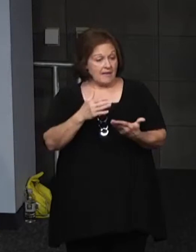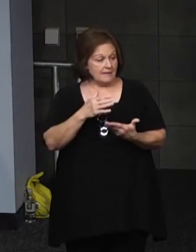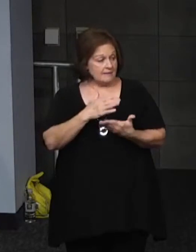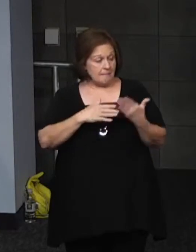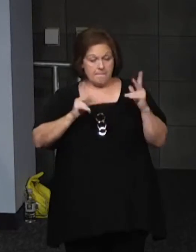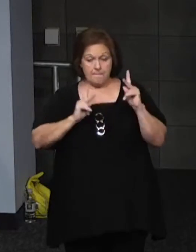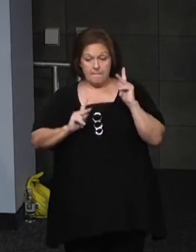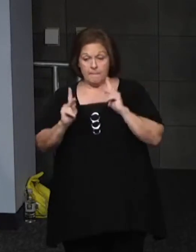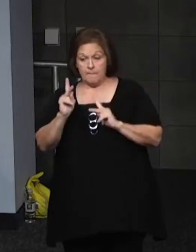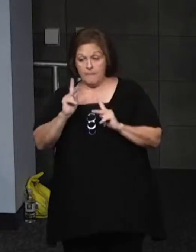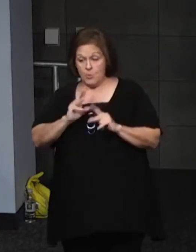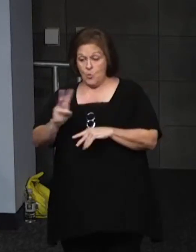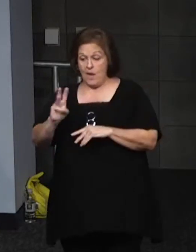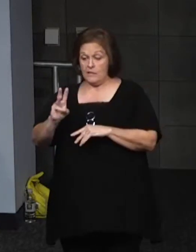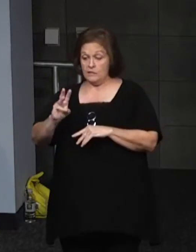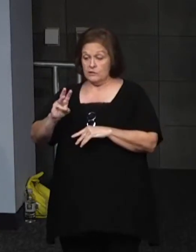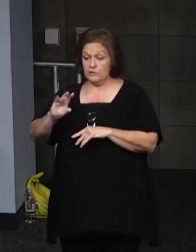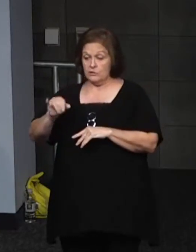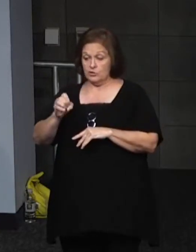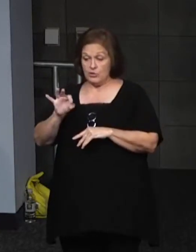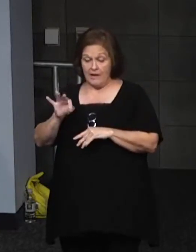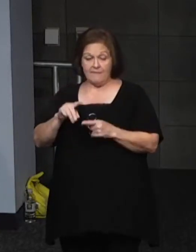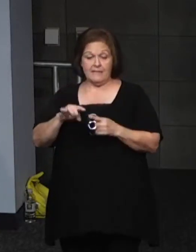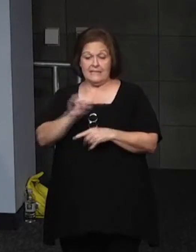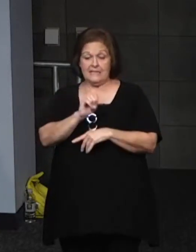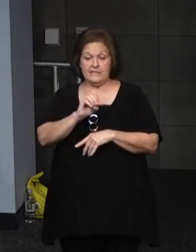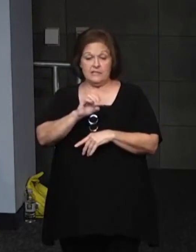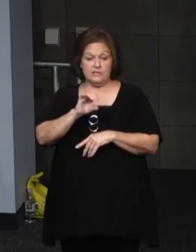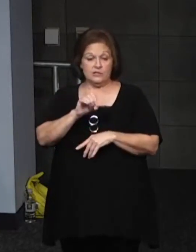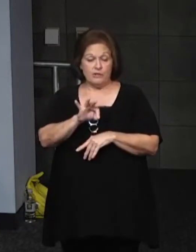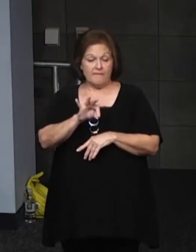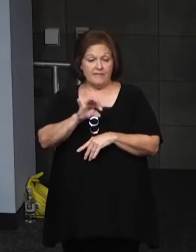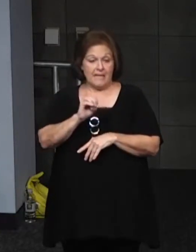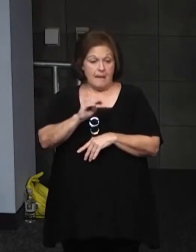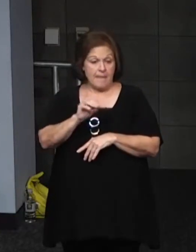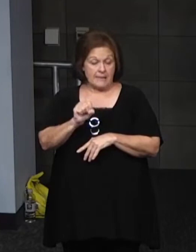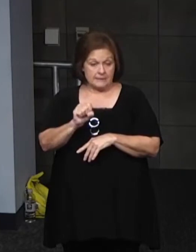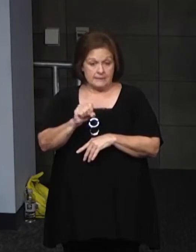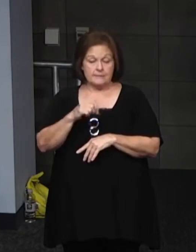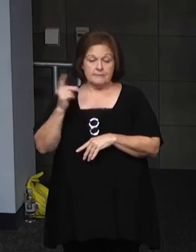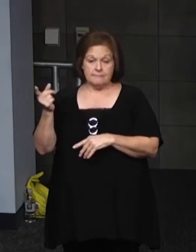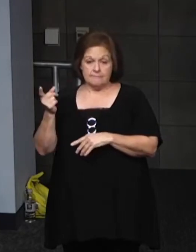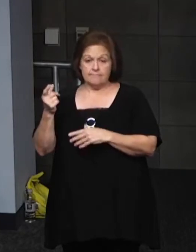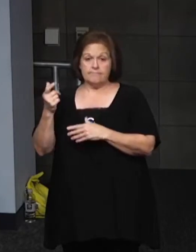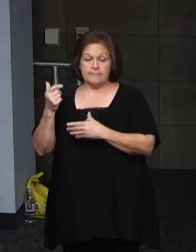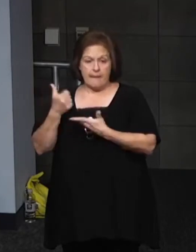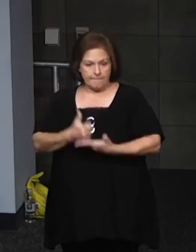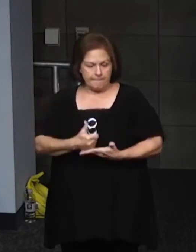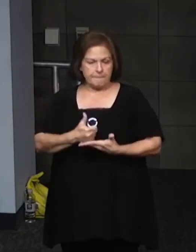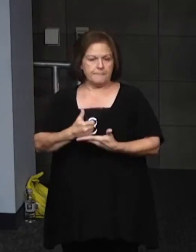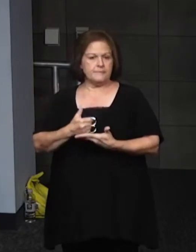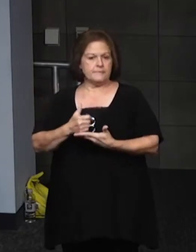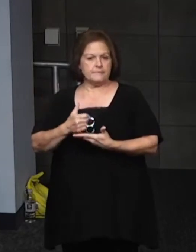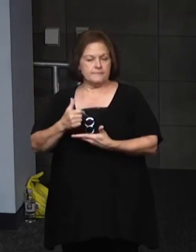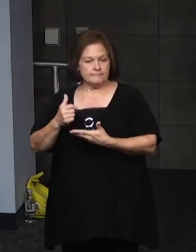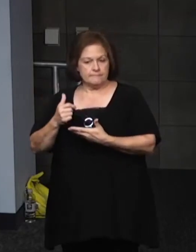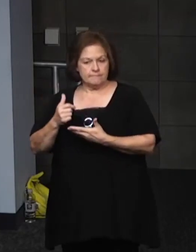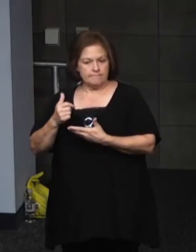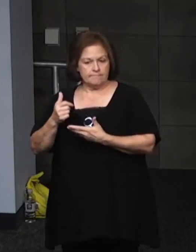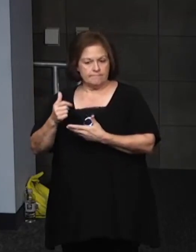tonight. West Jeff and East Jeff EMS have been huge partners helping us transport many of